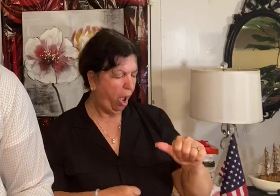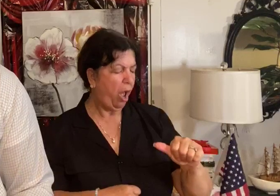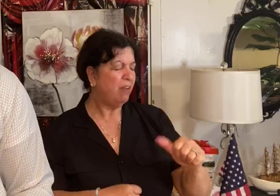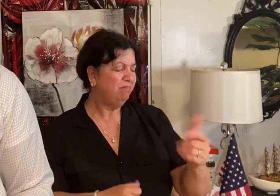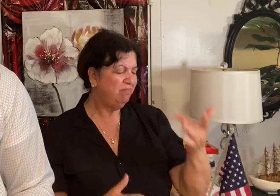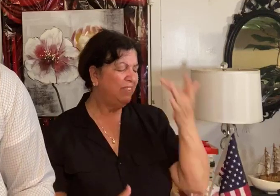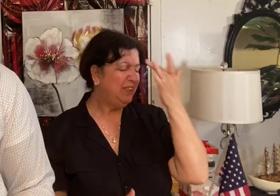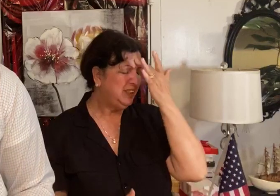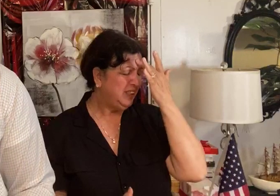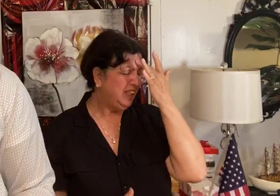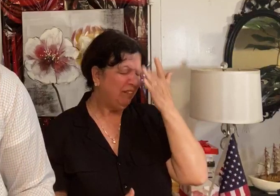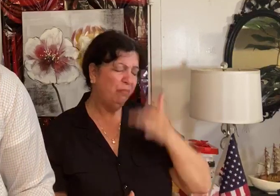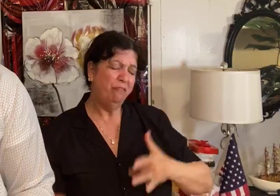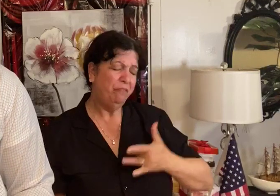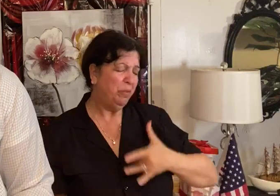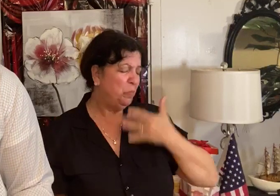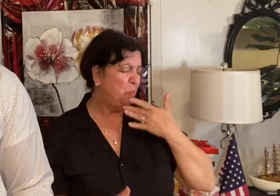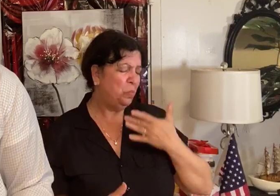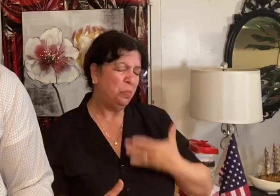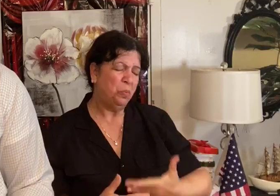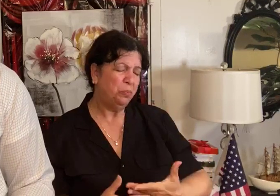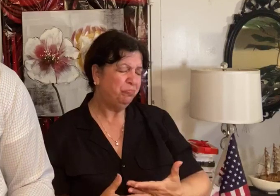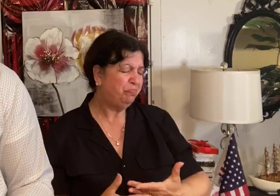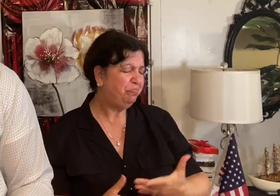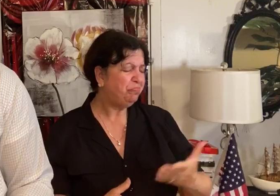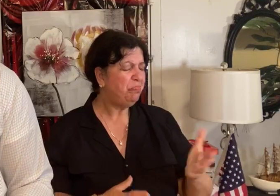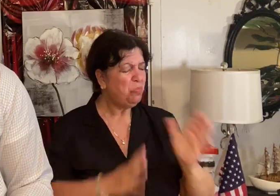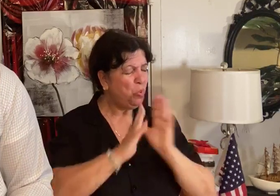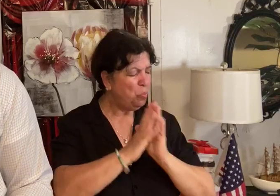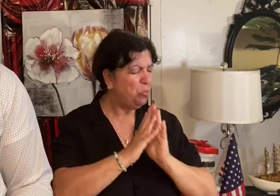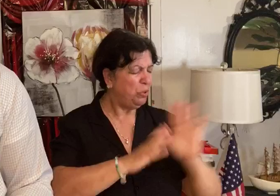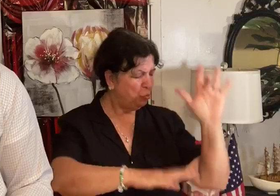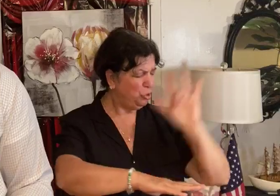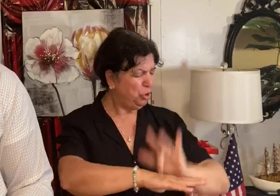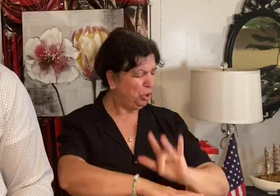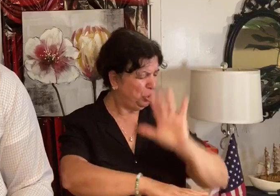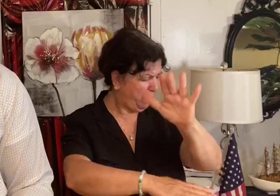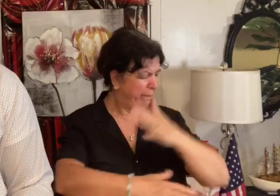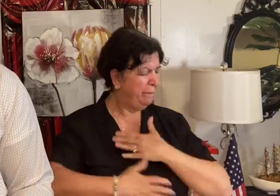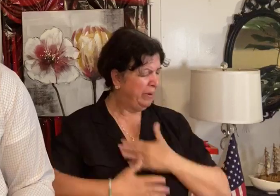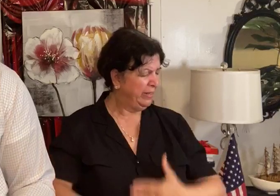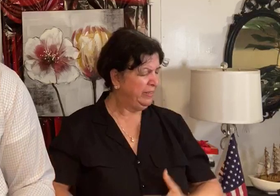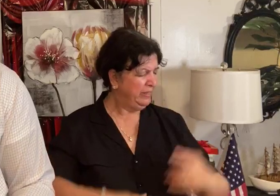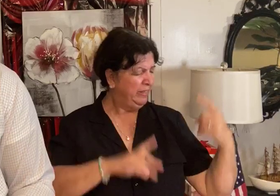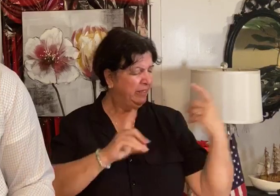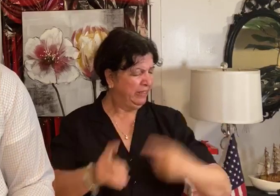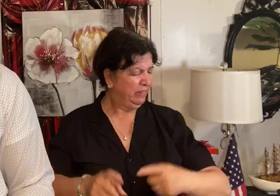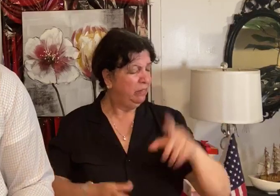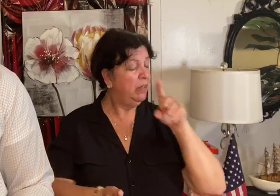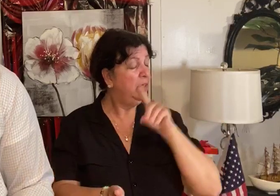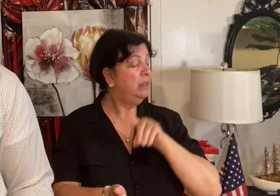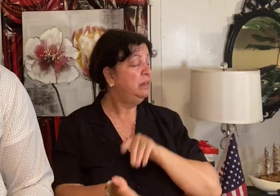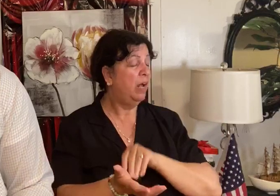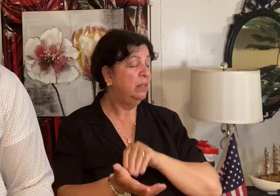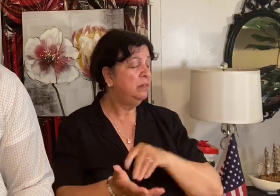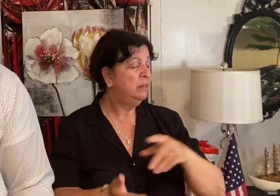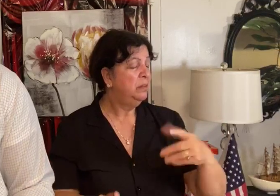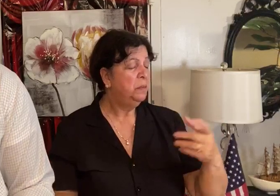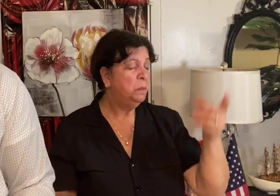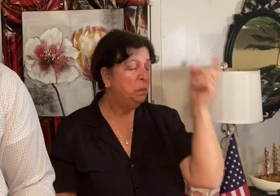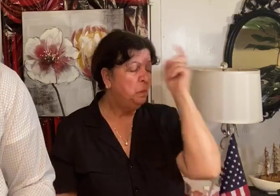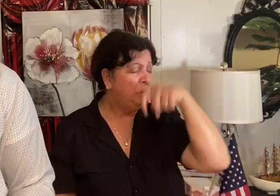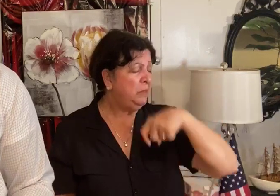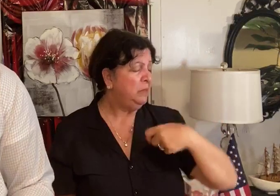our church, and we ask that you would heal her, and you give the doctors wisdom to figure out what's wrong with